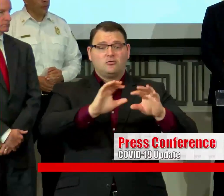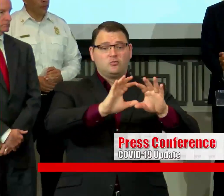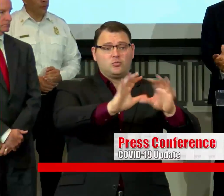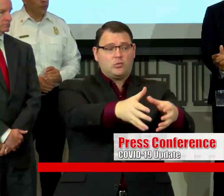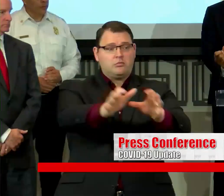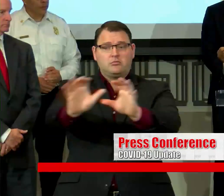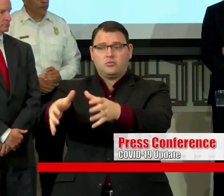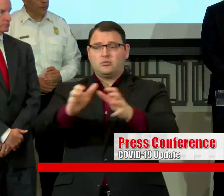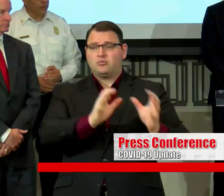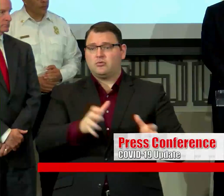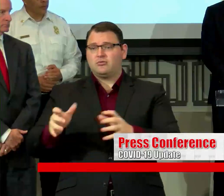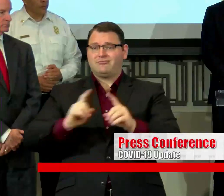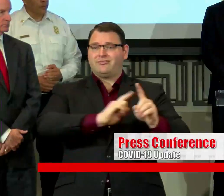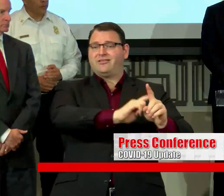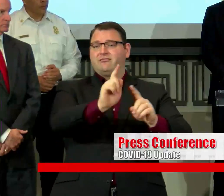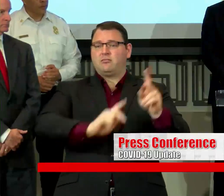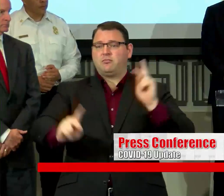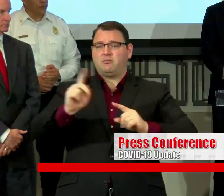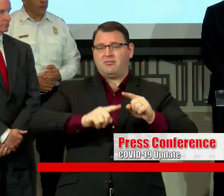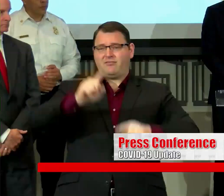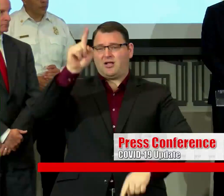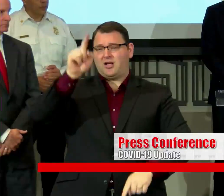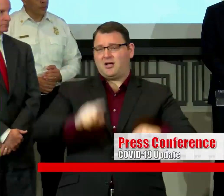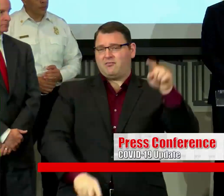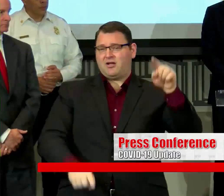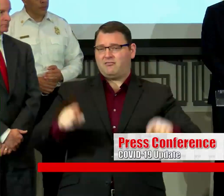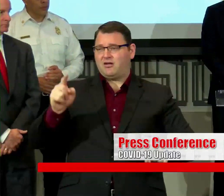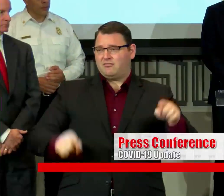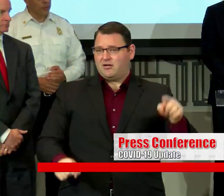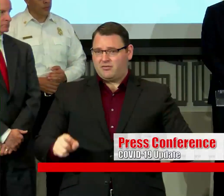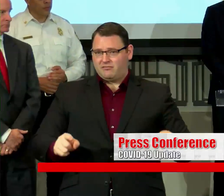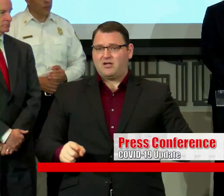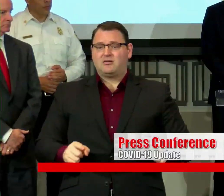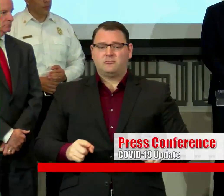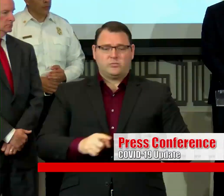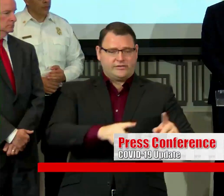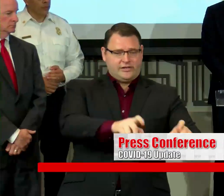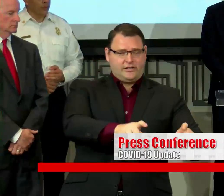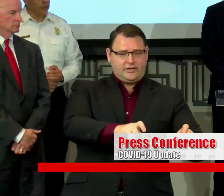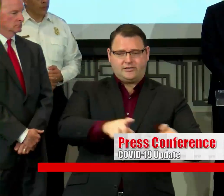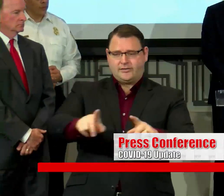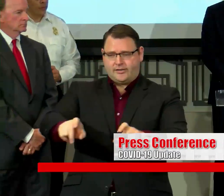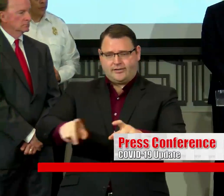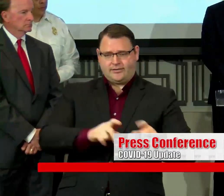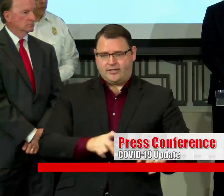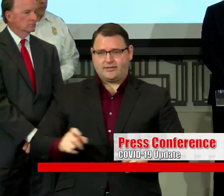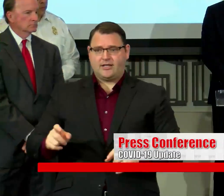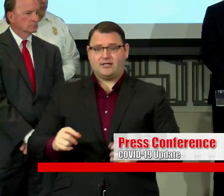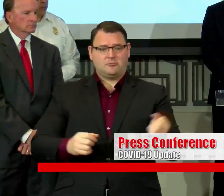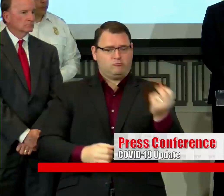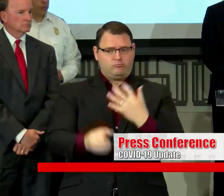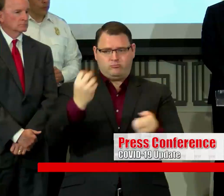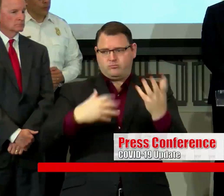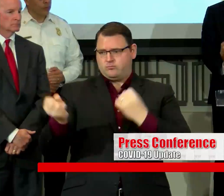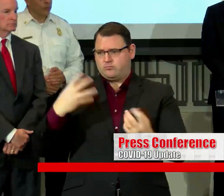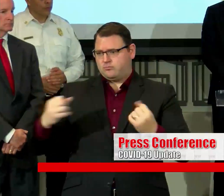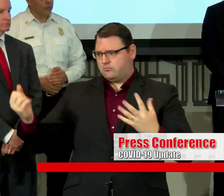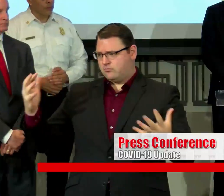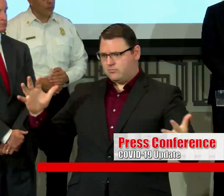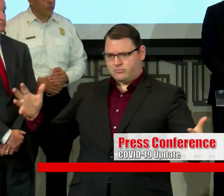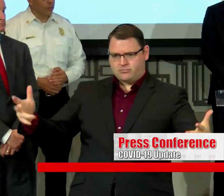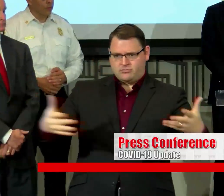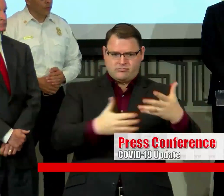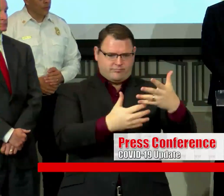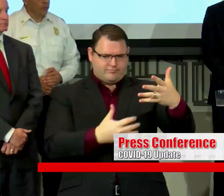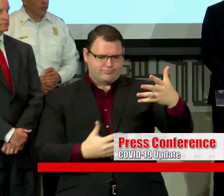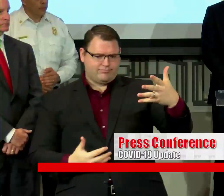components, as we gather that information and feed it into our system, and then when it comes time to post those numbers, the numbers, you could